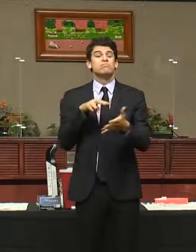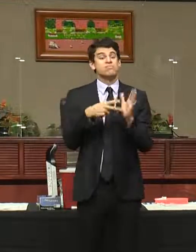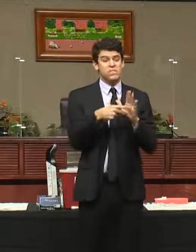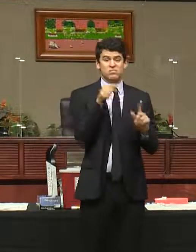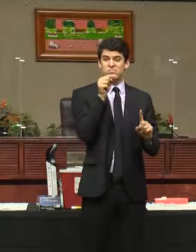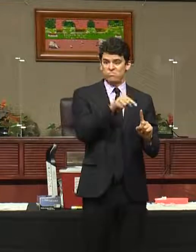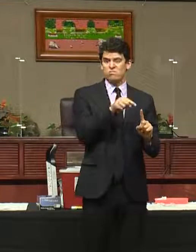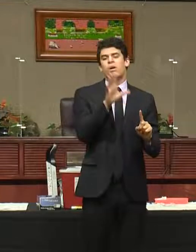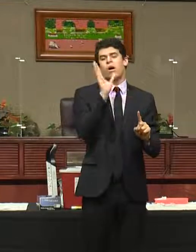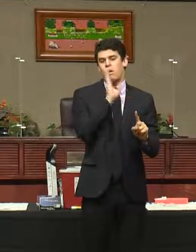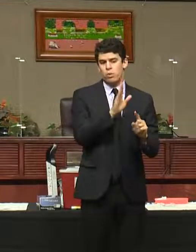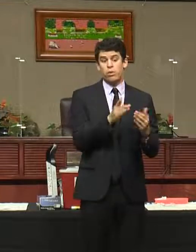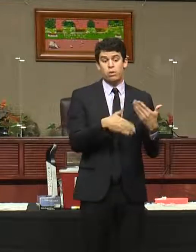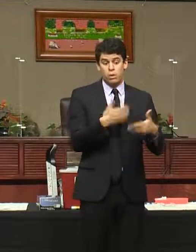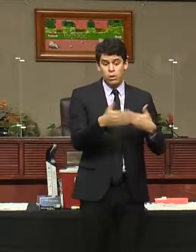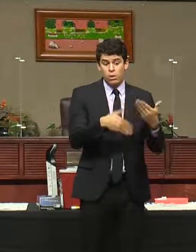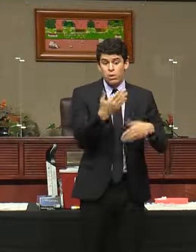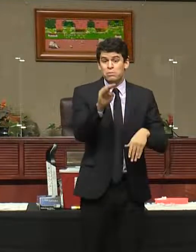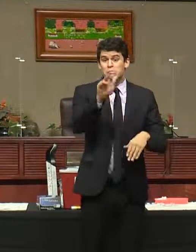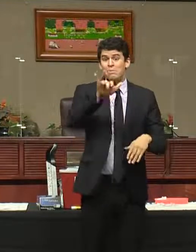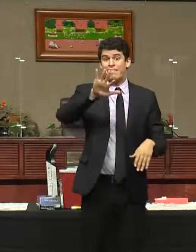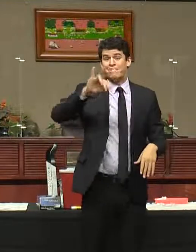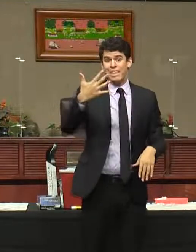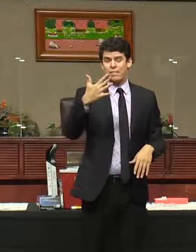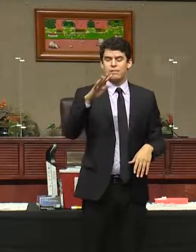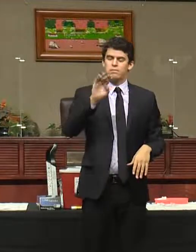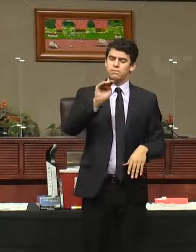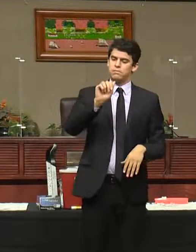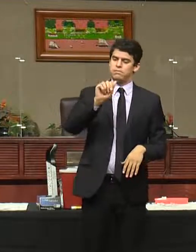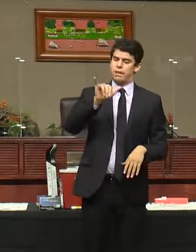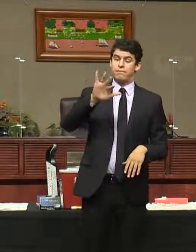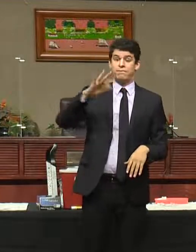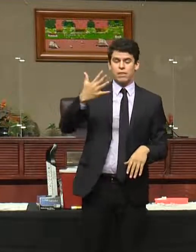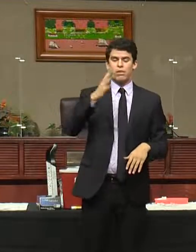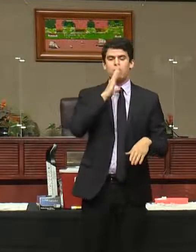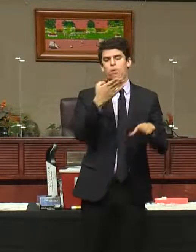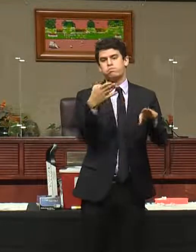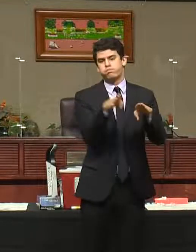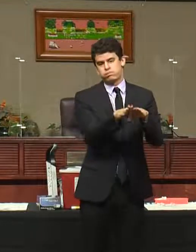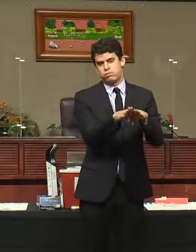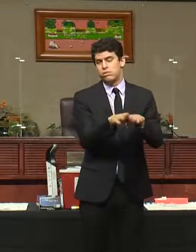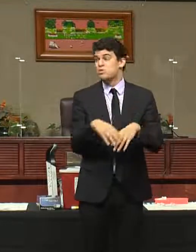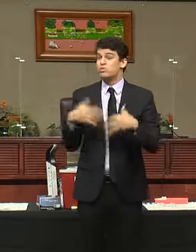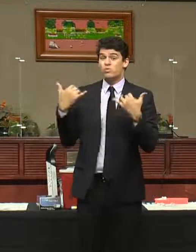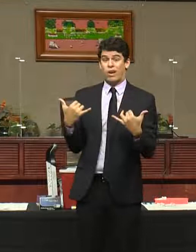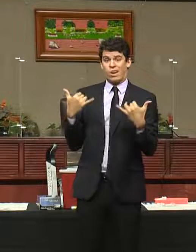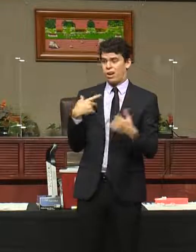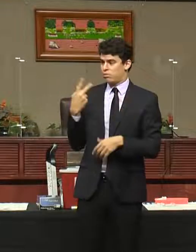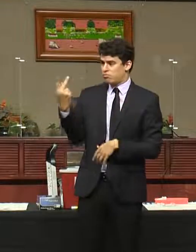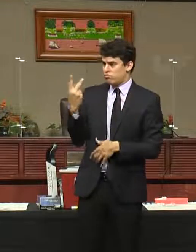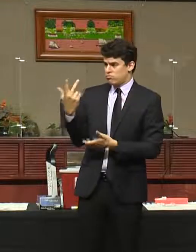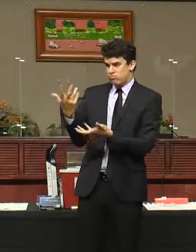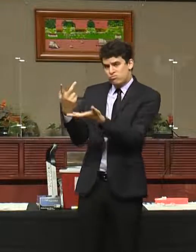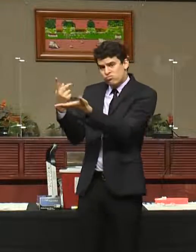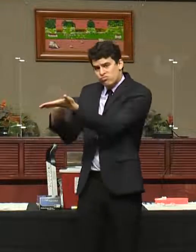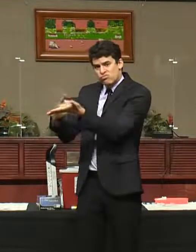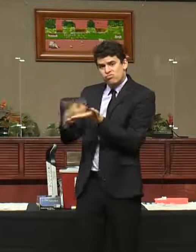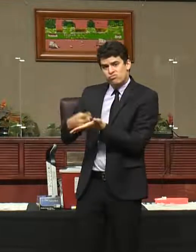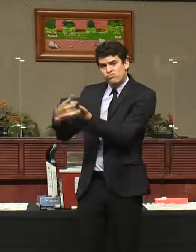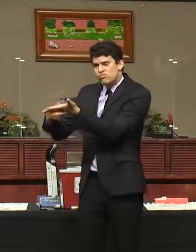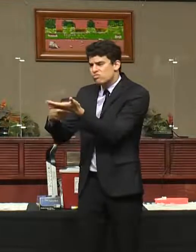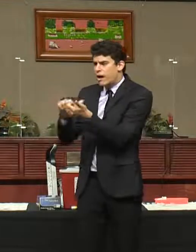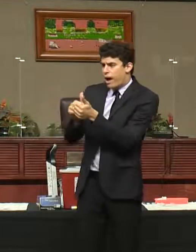so we are working on an exit strategy from the convention center, but I want our community to